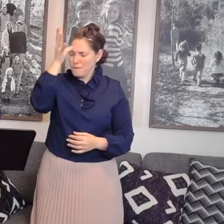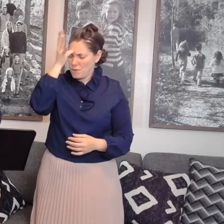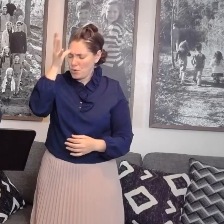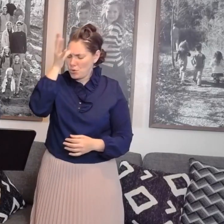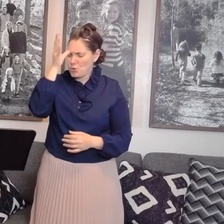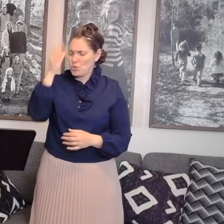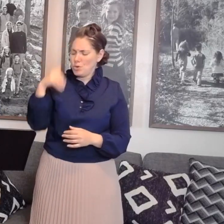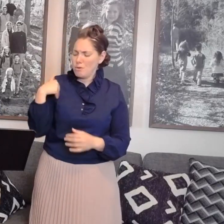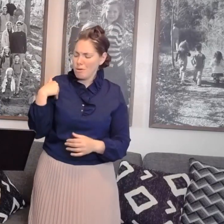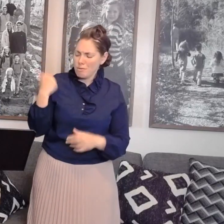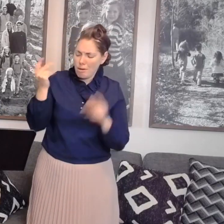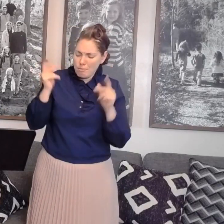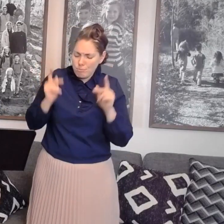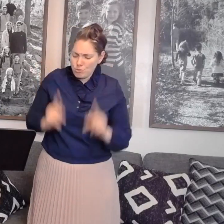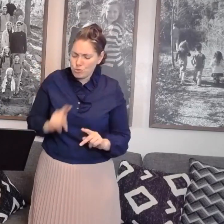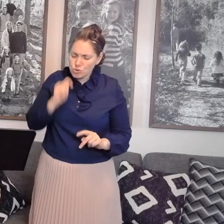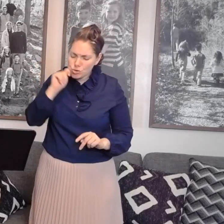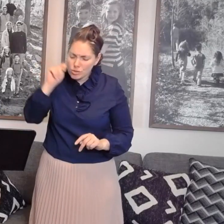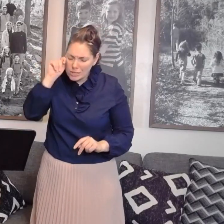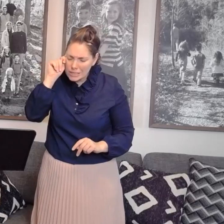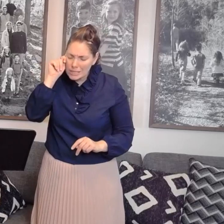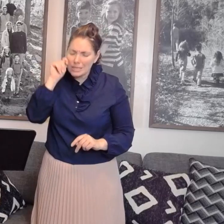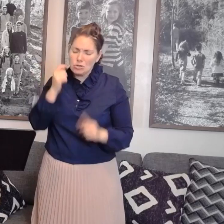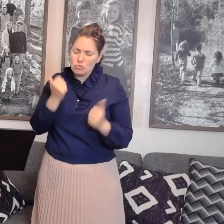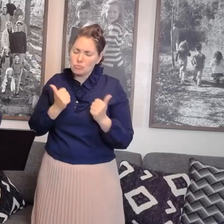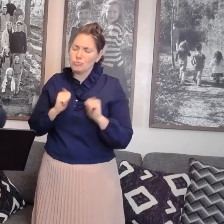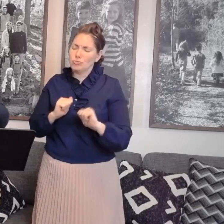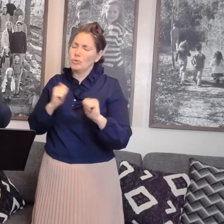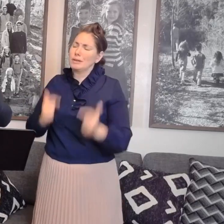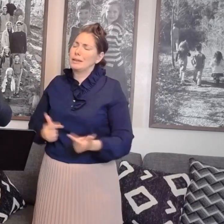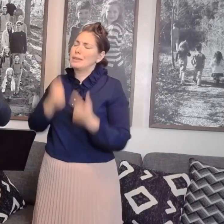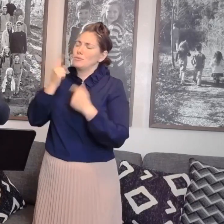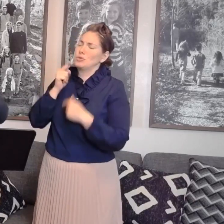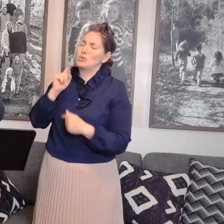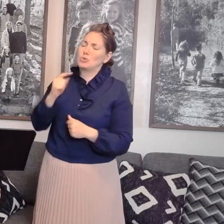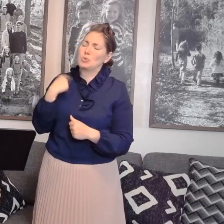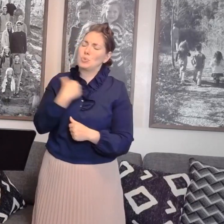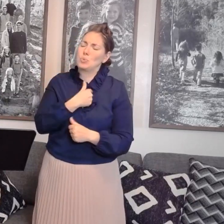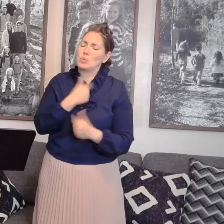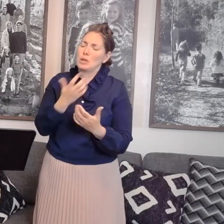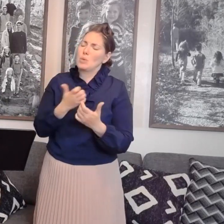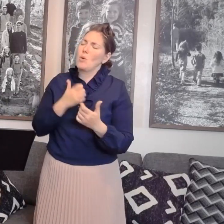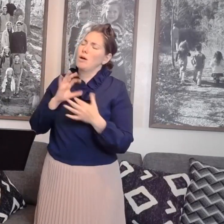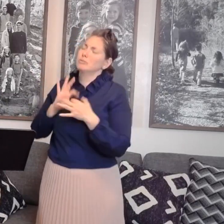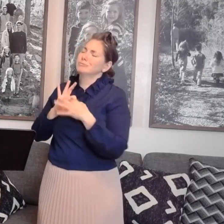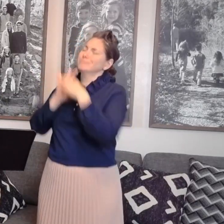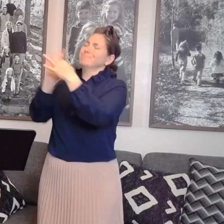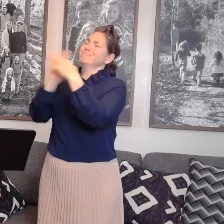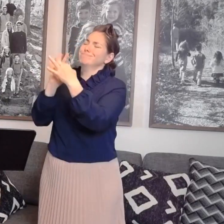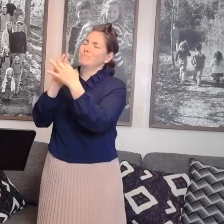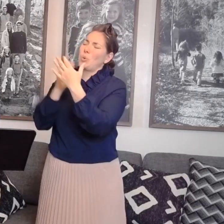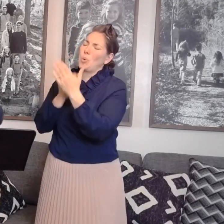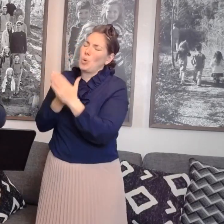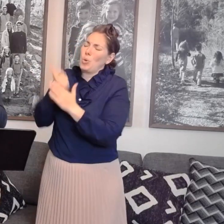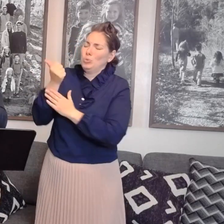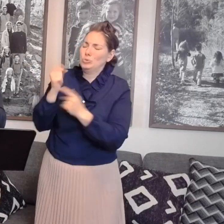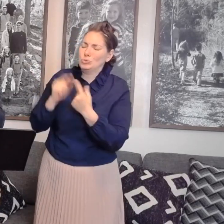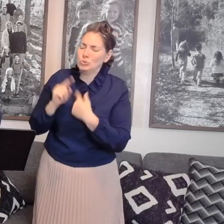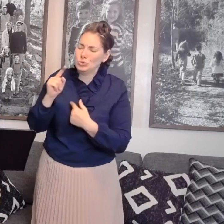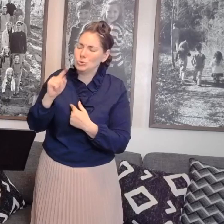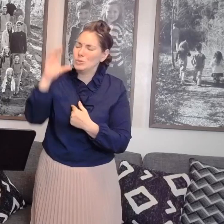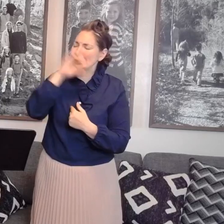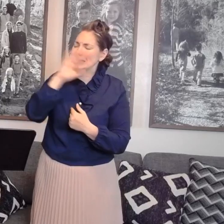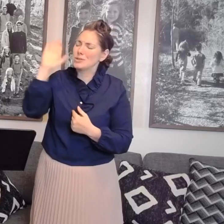Every young person that's striving to live for you. We just want to get closer to you, Lord, and seek